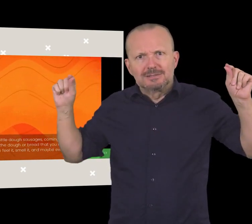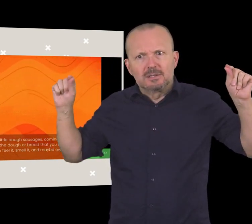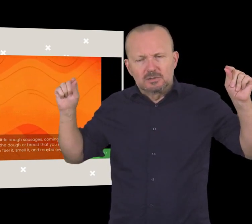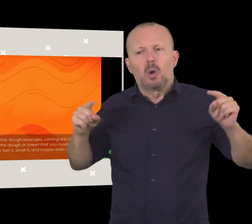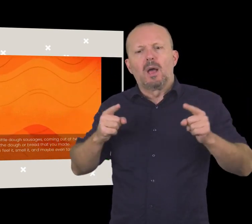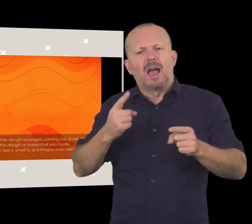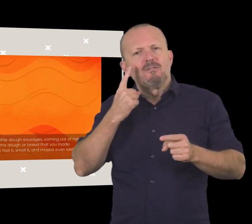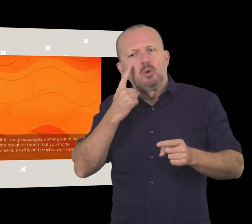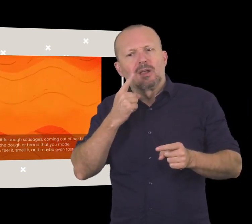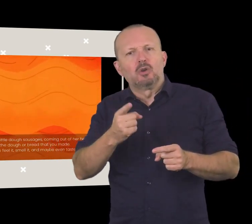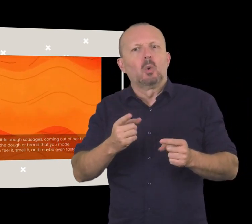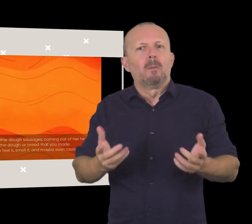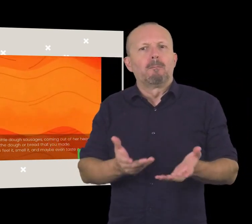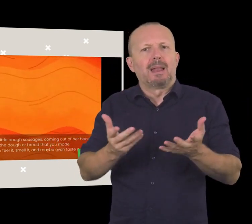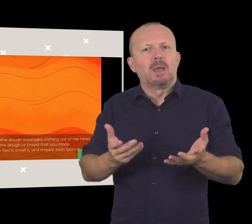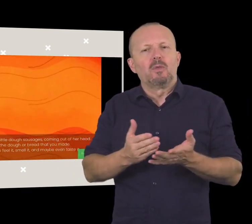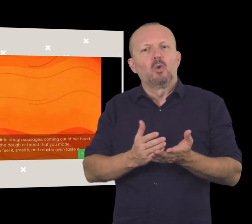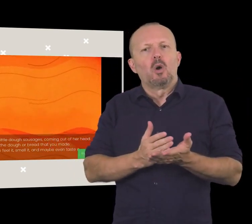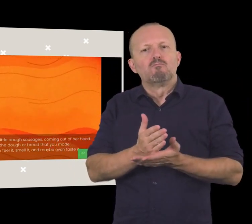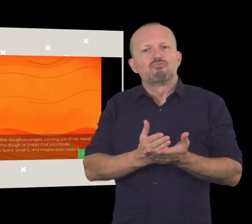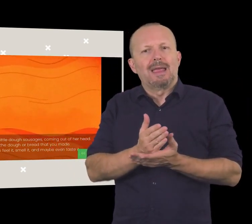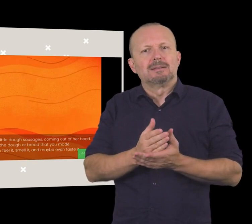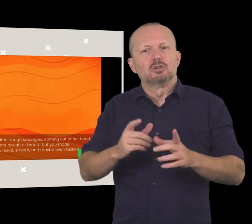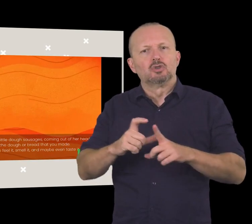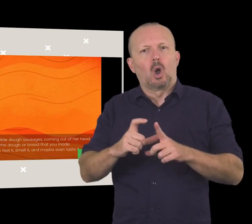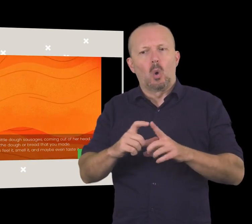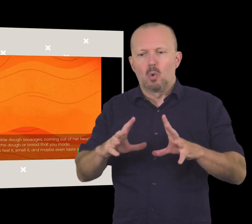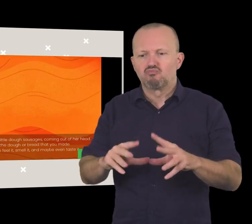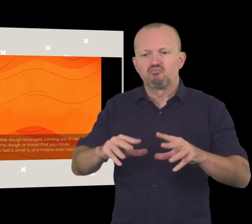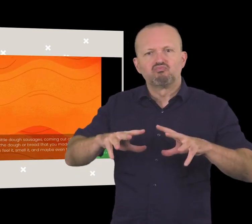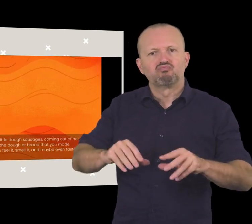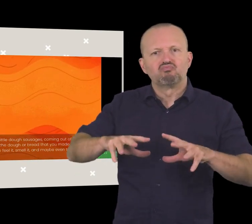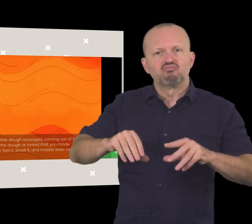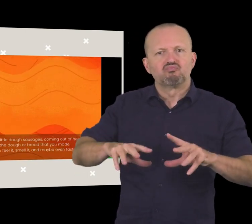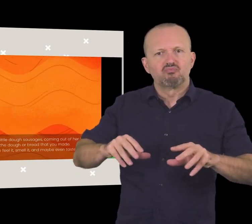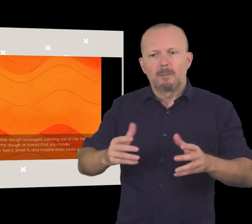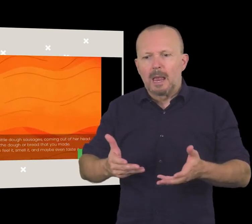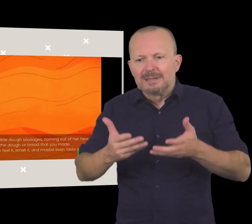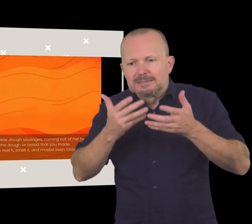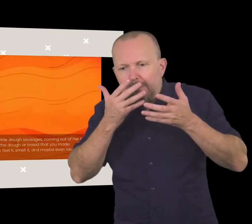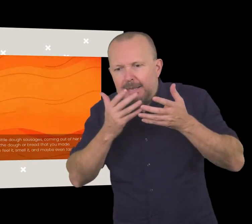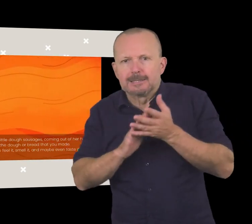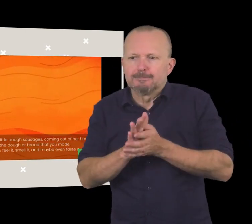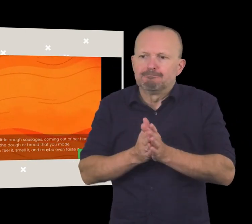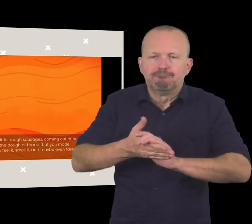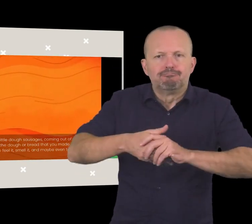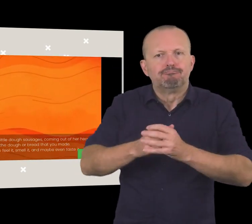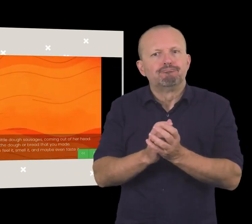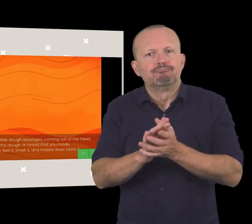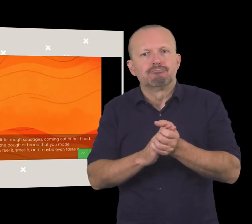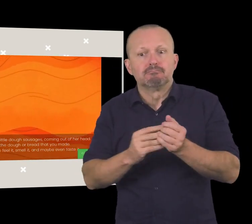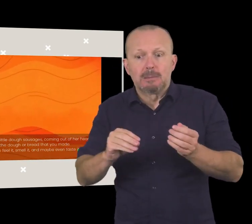to explore the dough or bread that you've made. Everyone should take the time to feel it, smell it, and maybe even taste